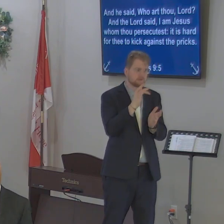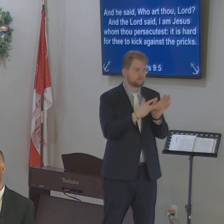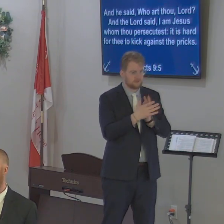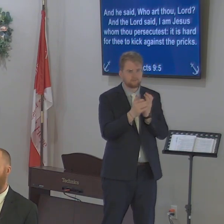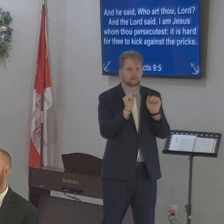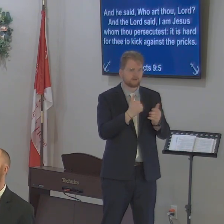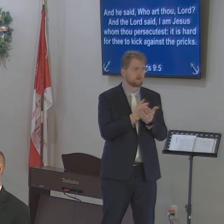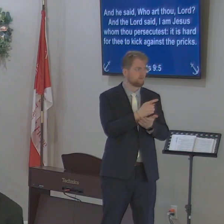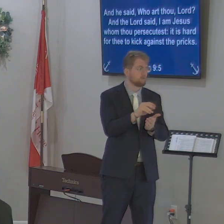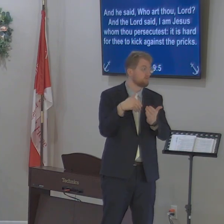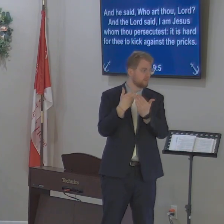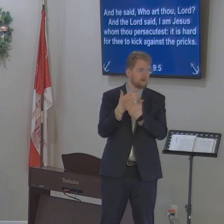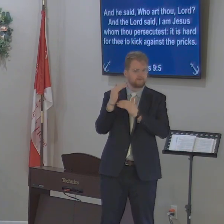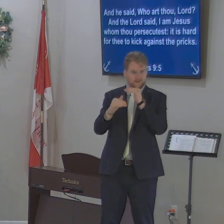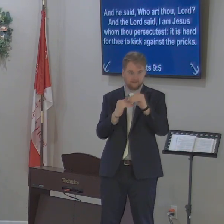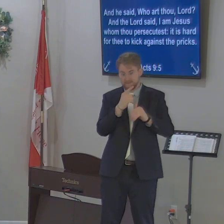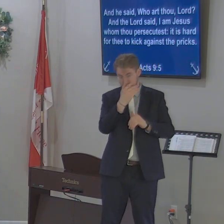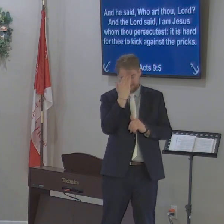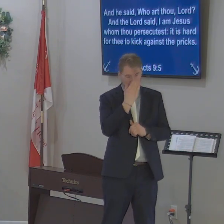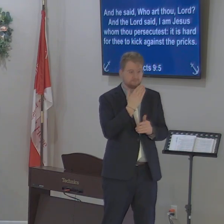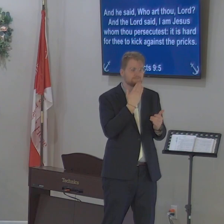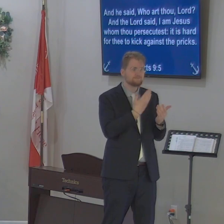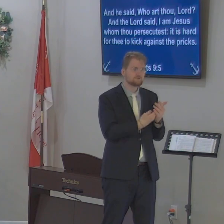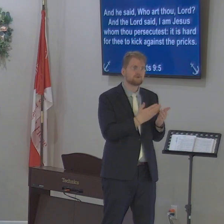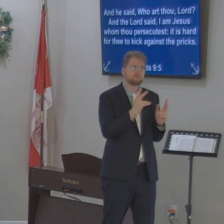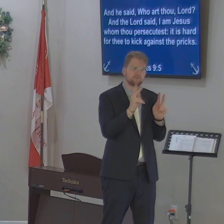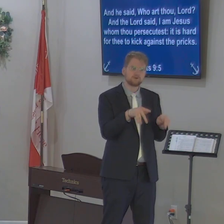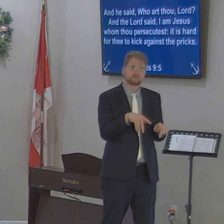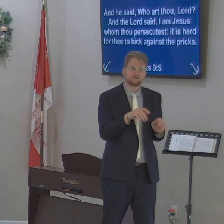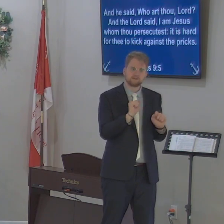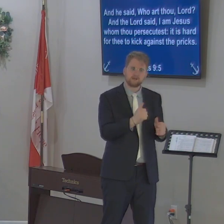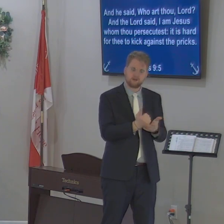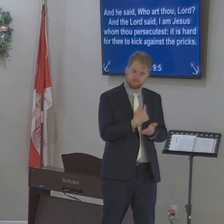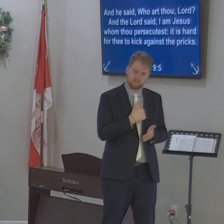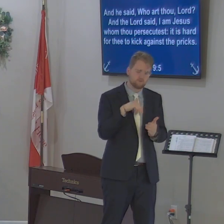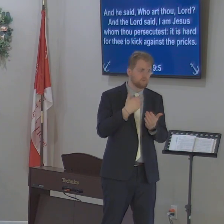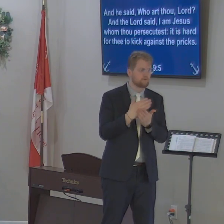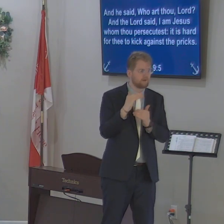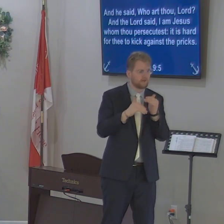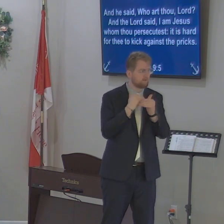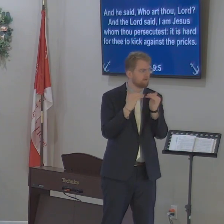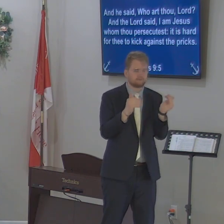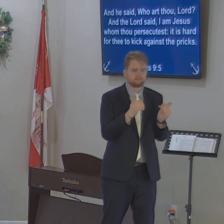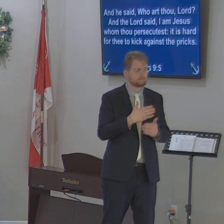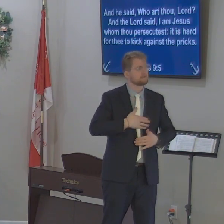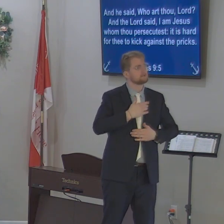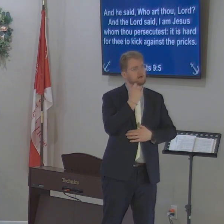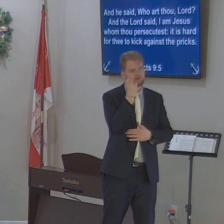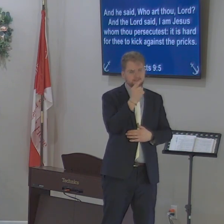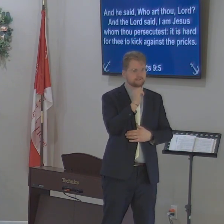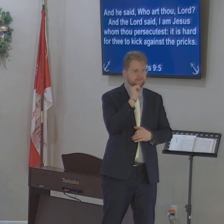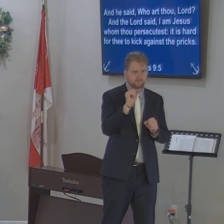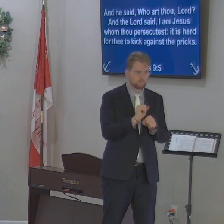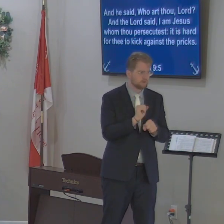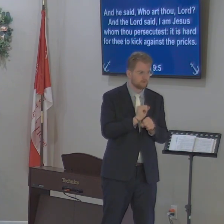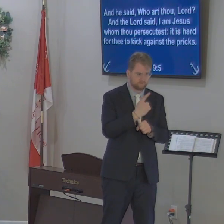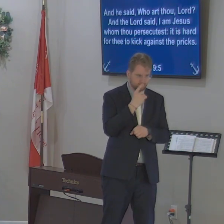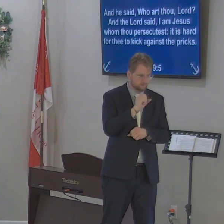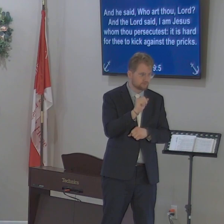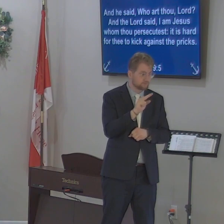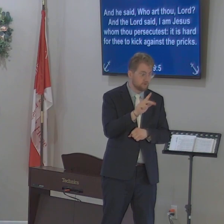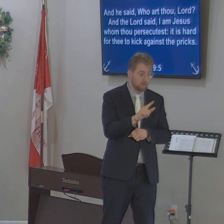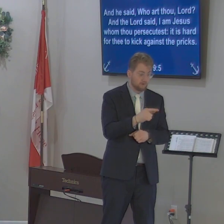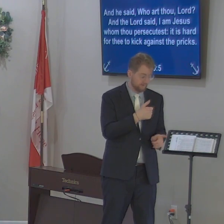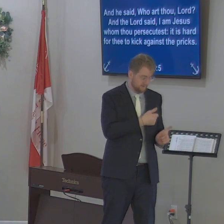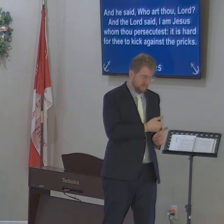your being a good person can get you to heaven, please understand it didn't work for Saul, who said he was